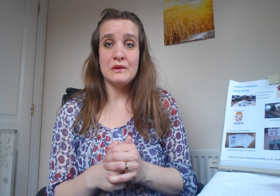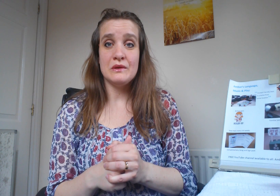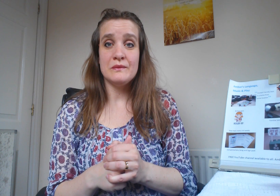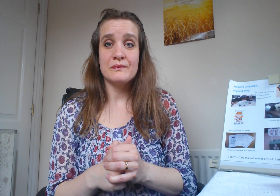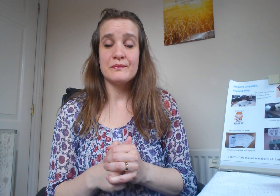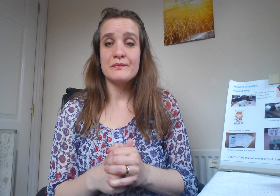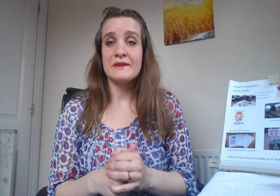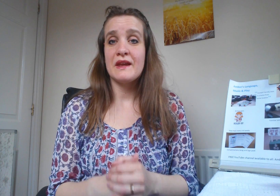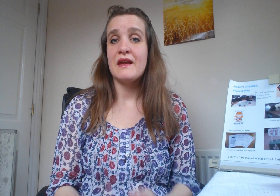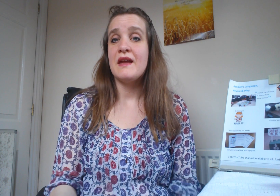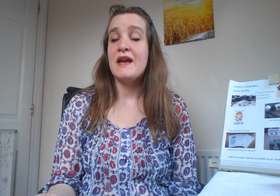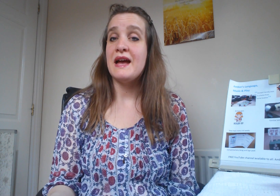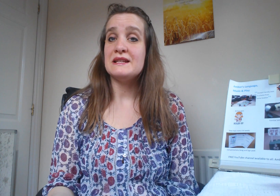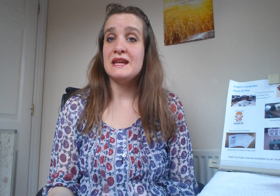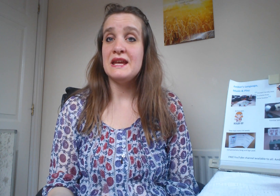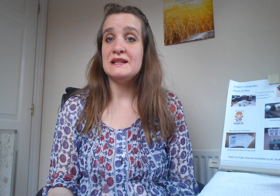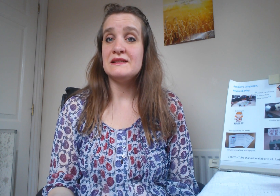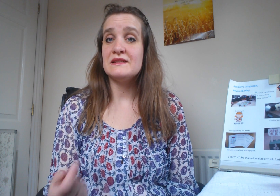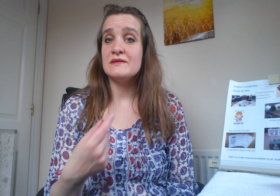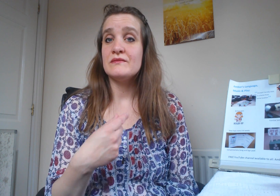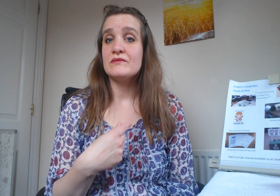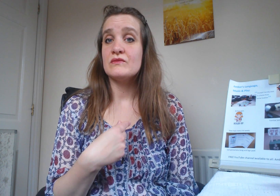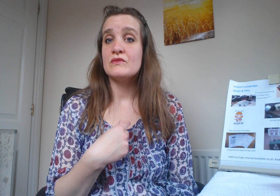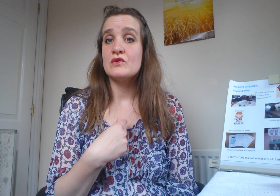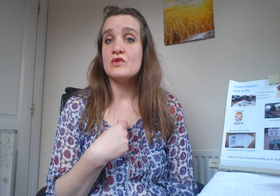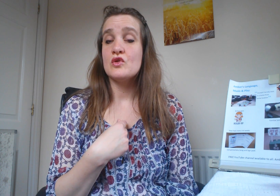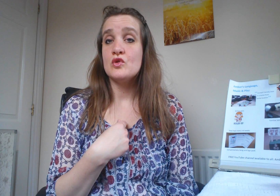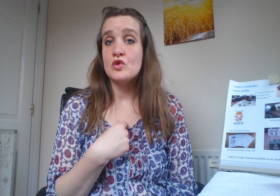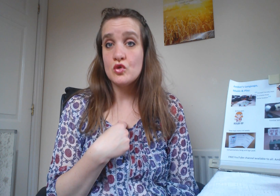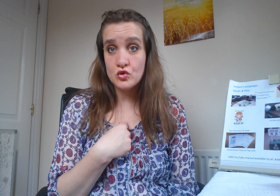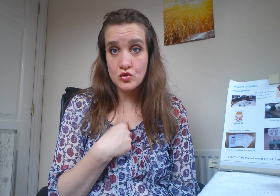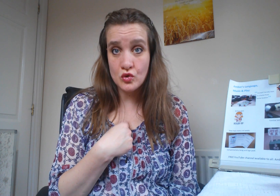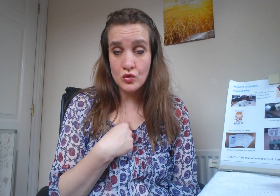simple, and it's je